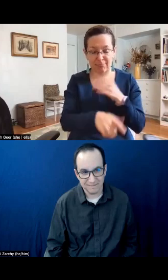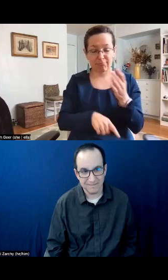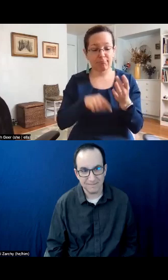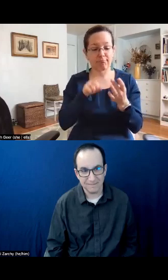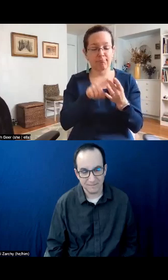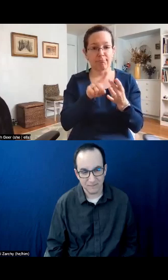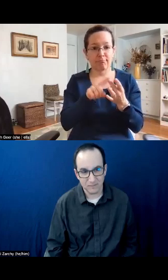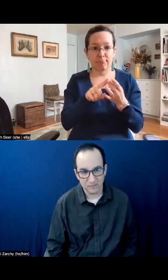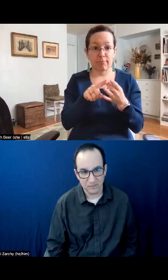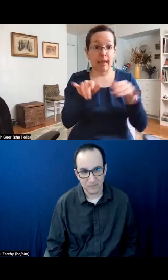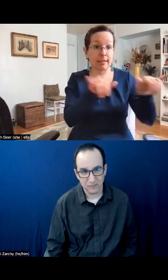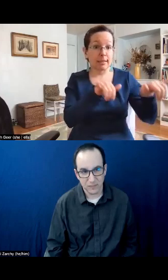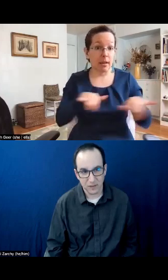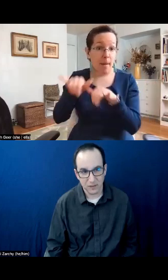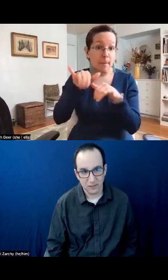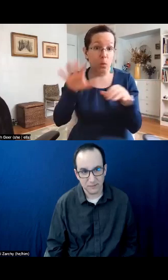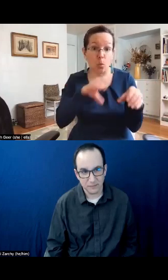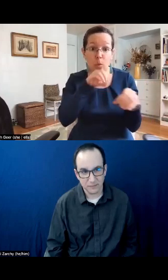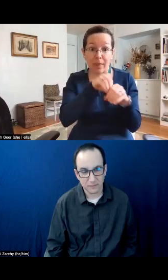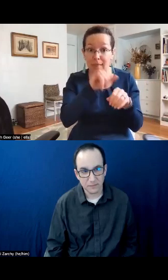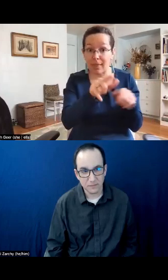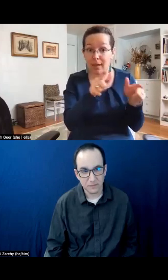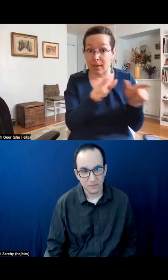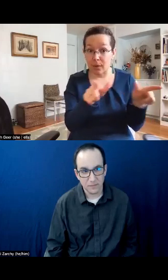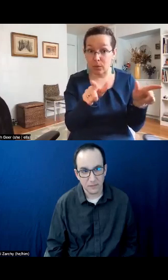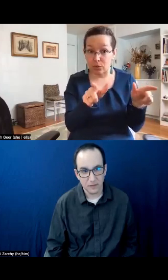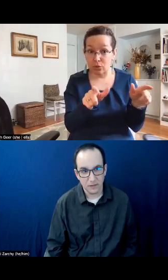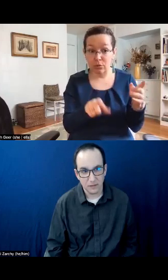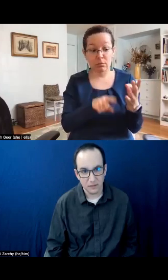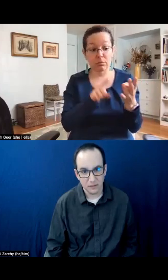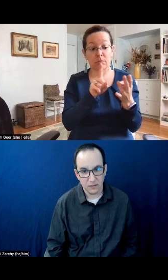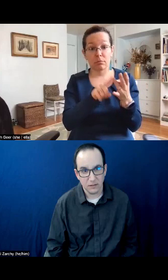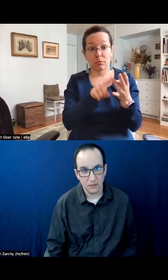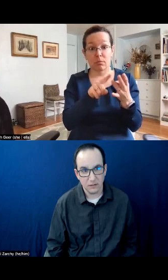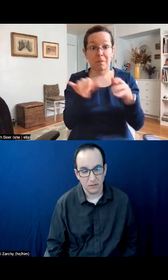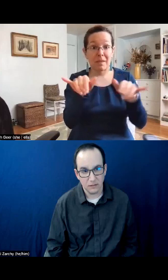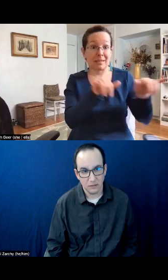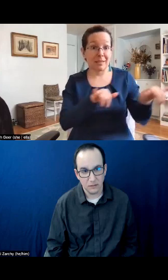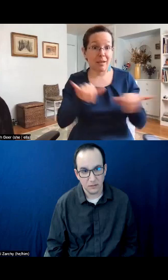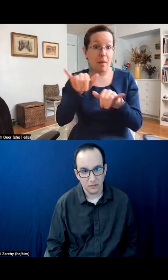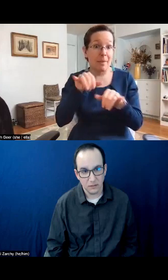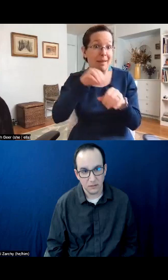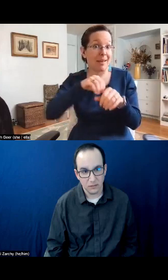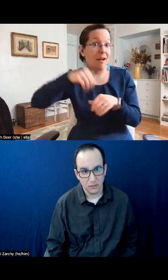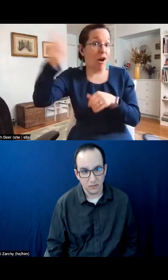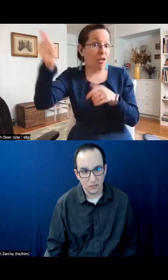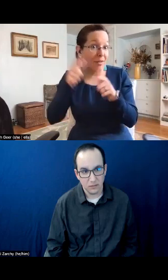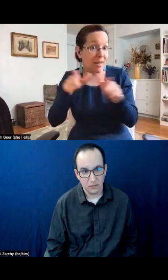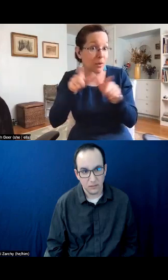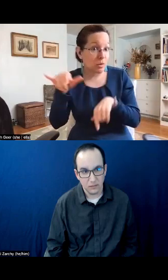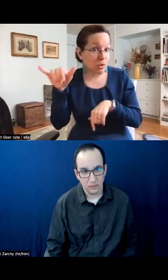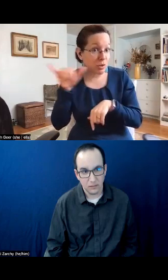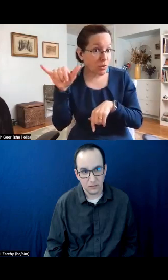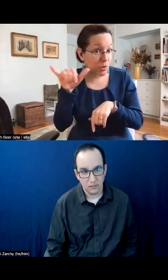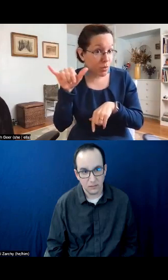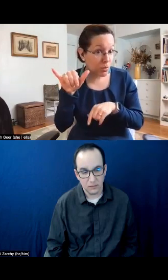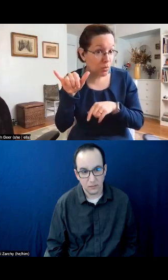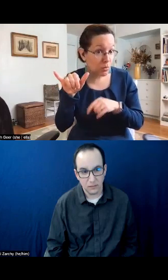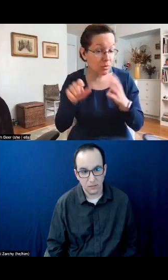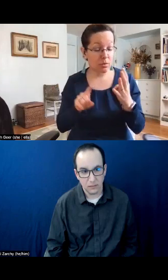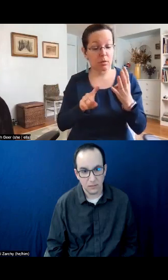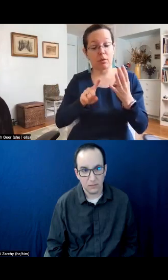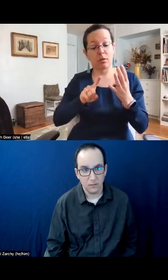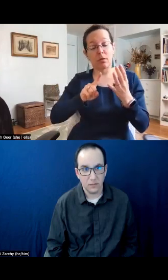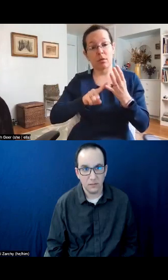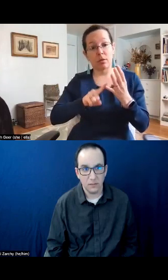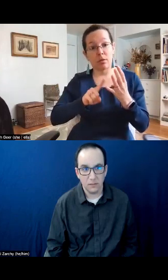because children will be able to acquire it earlier. And there will be standards, it'll be common within that